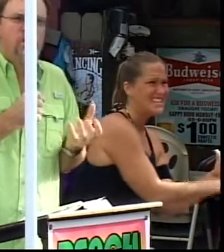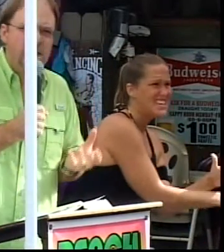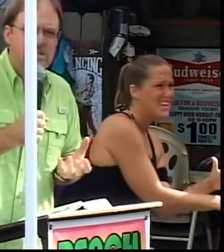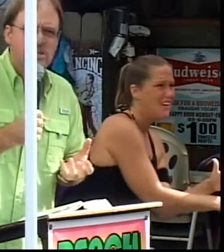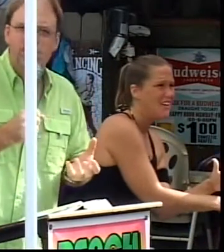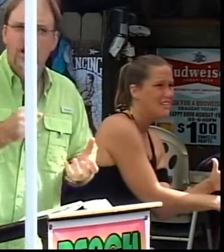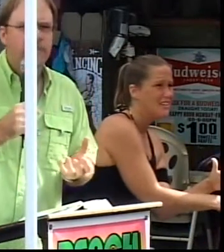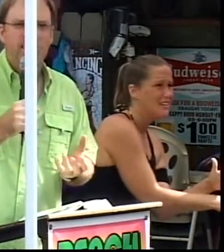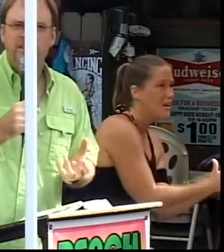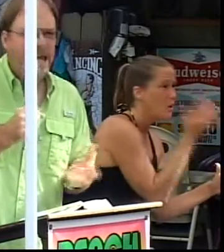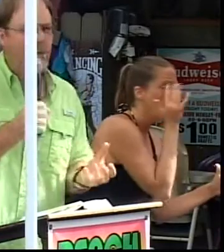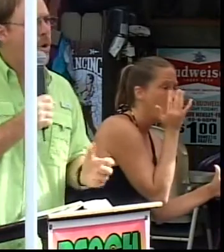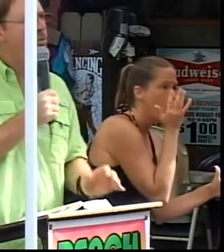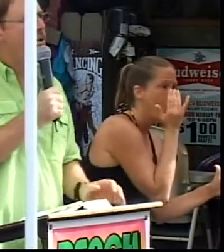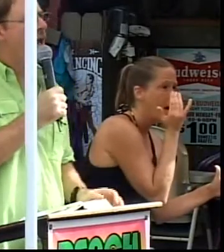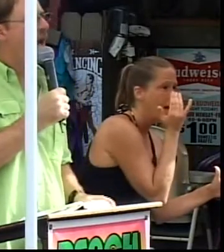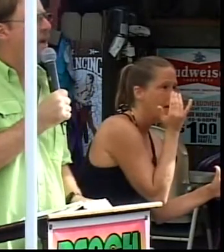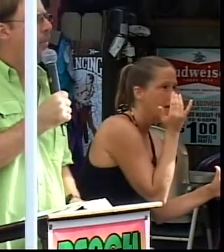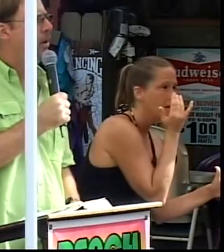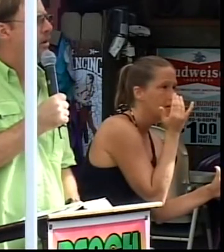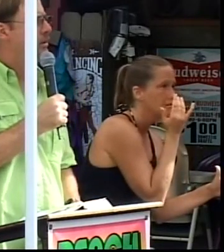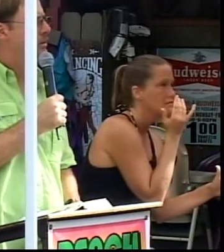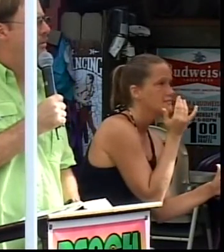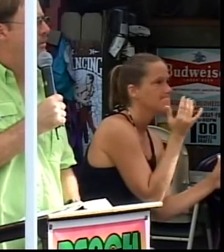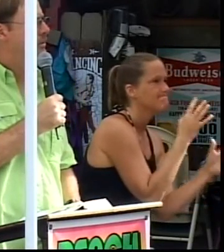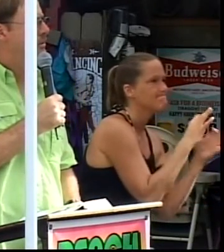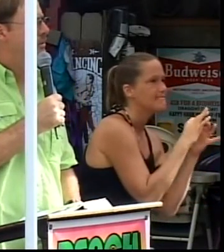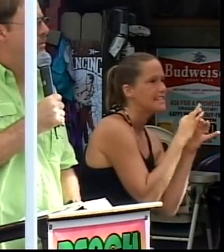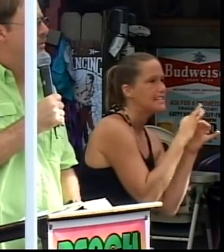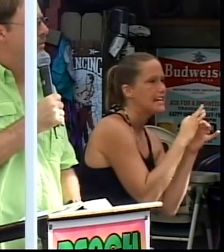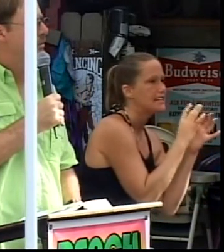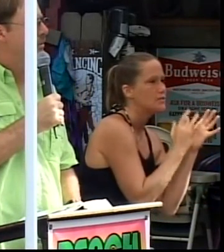one with Jesus that they won't deny him.